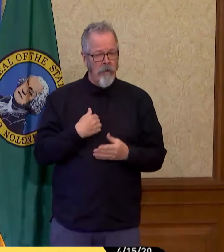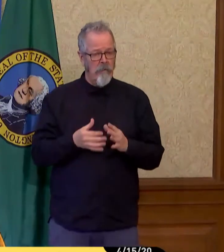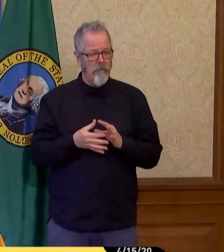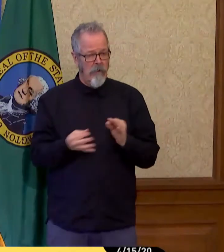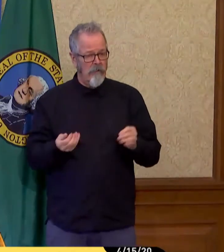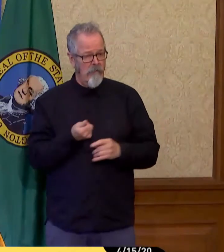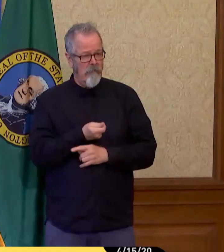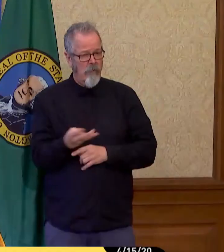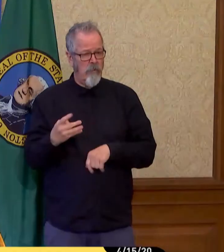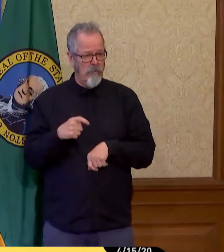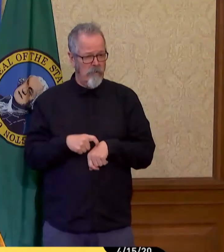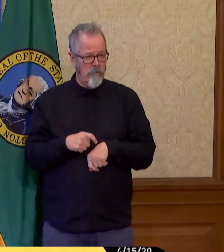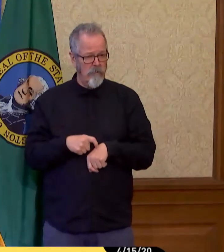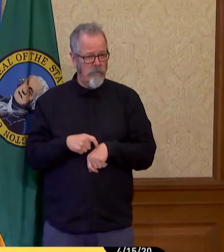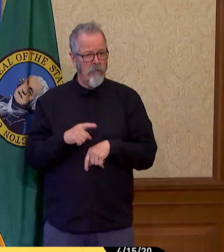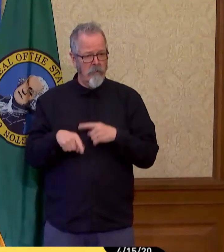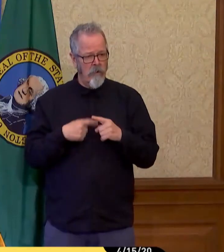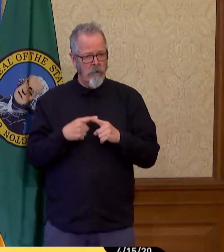national mobilization.